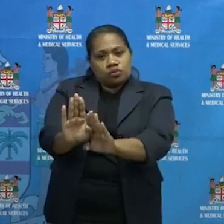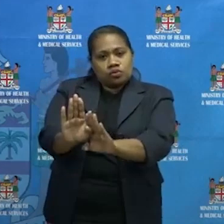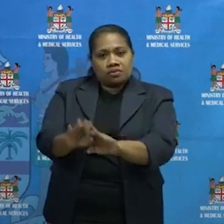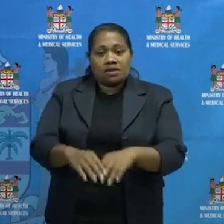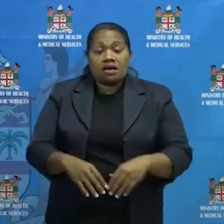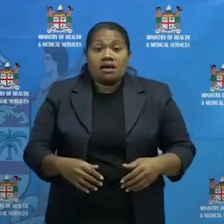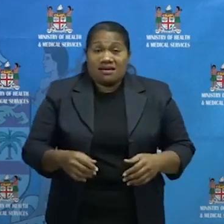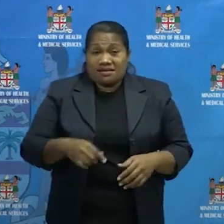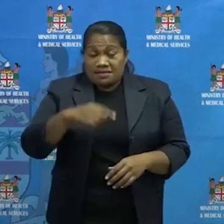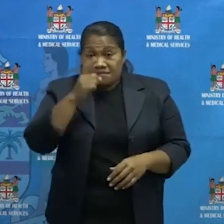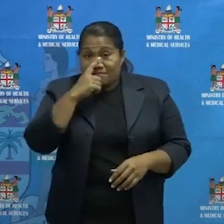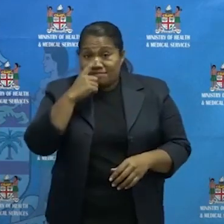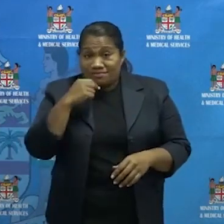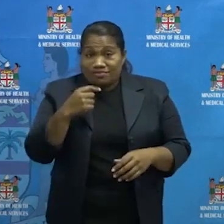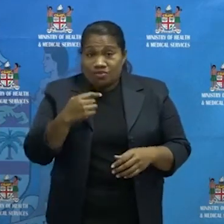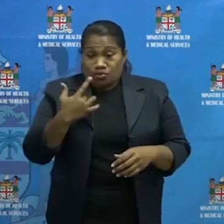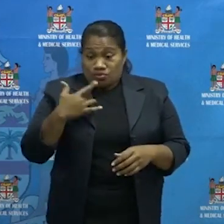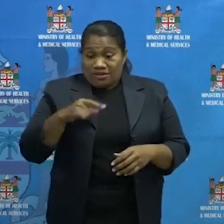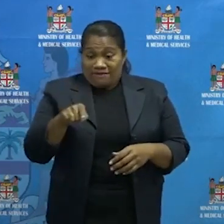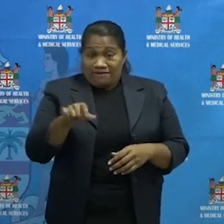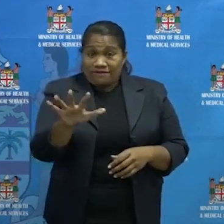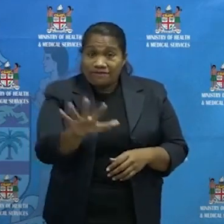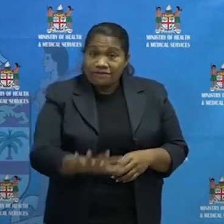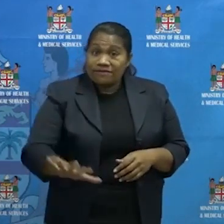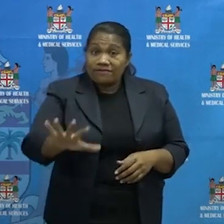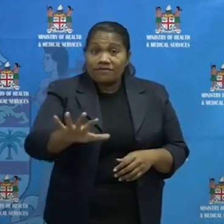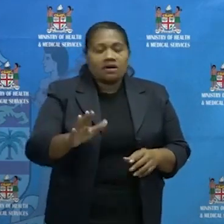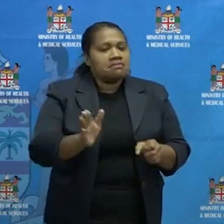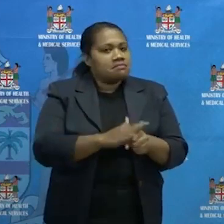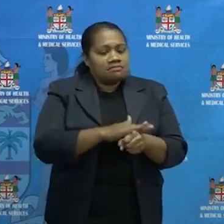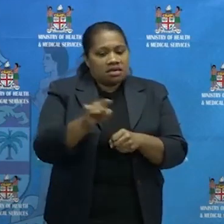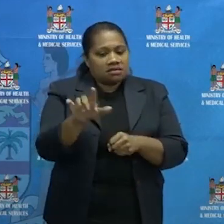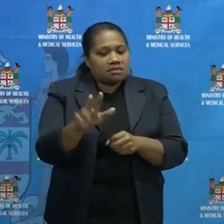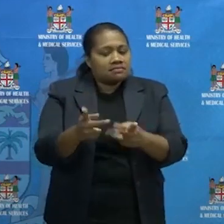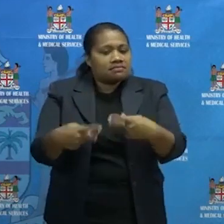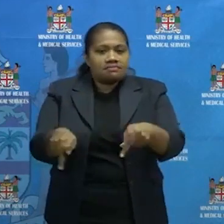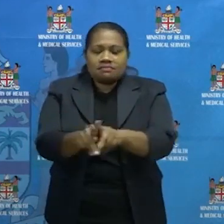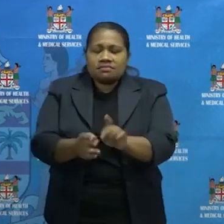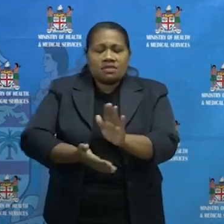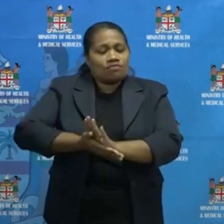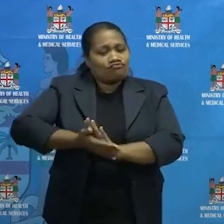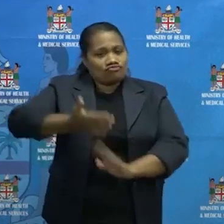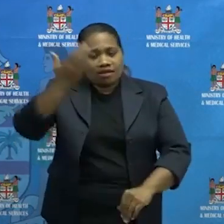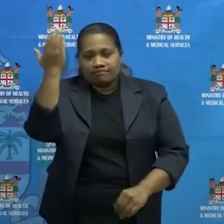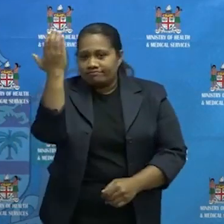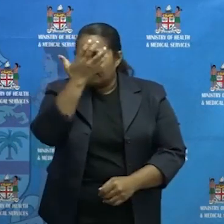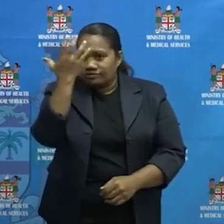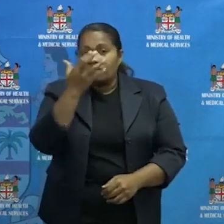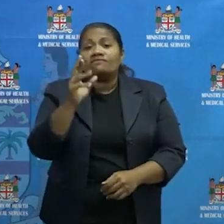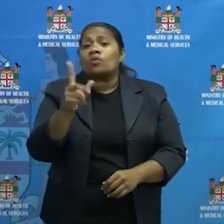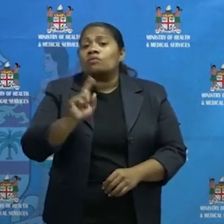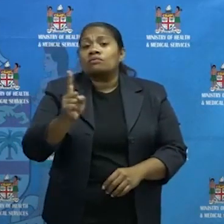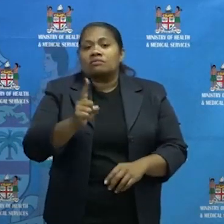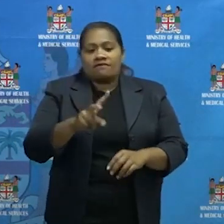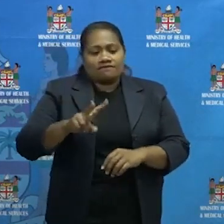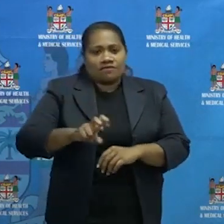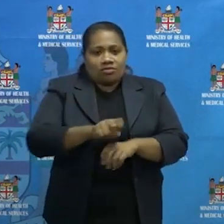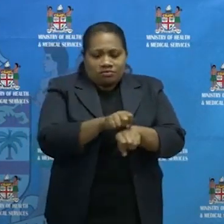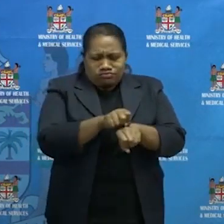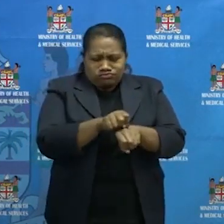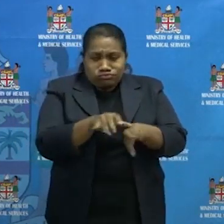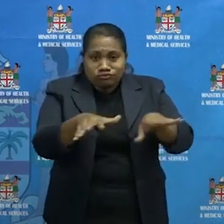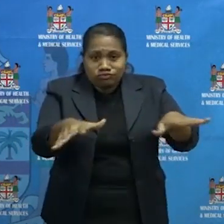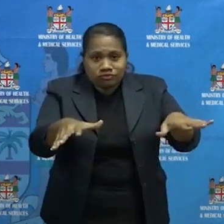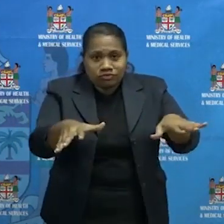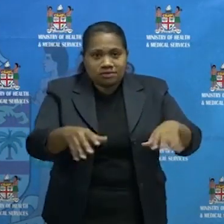Fijians living within that settlement makes this area particularly high risk for the virus's spread. So we're not taking any